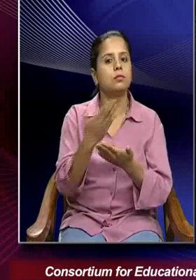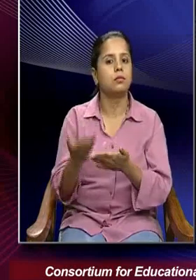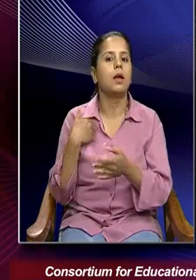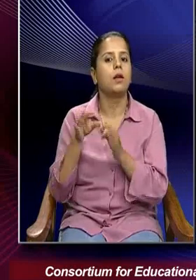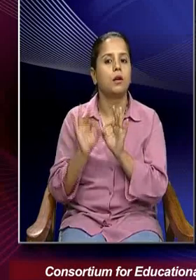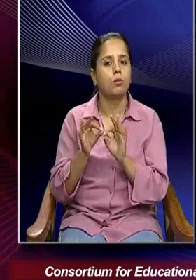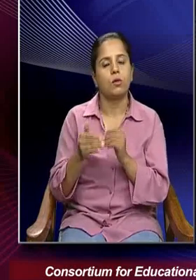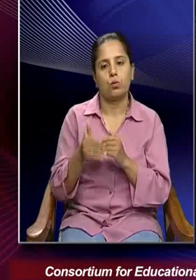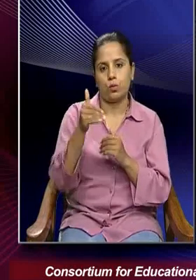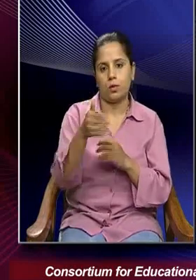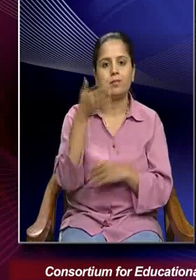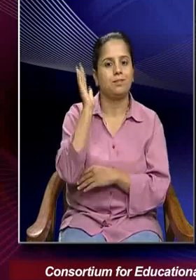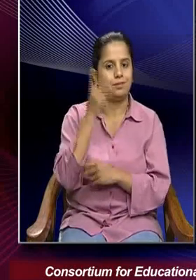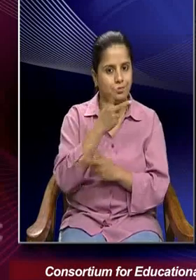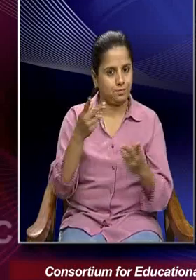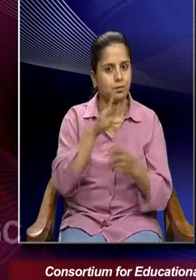sign language.